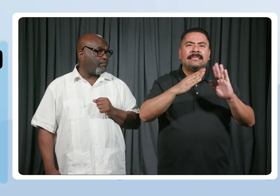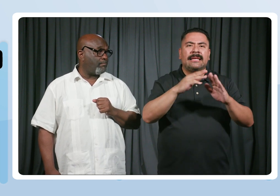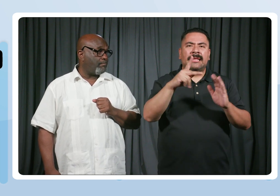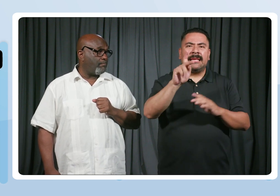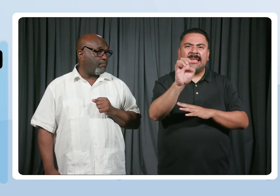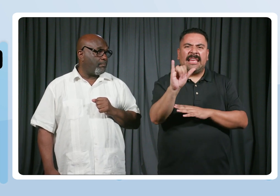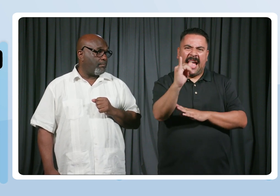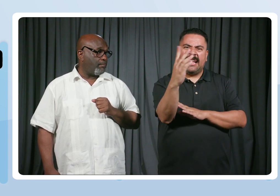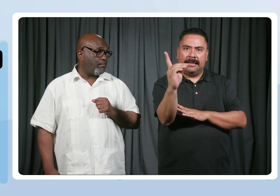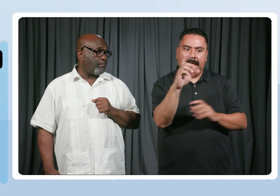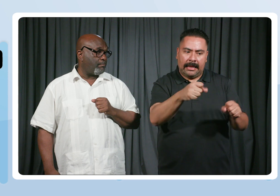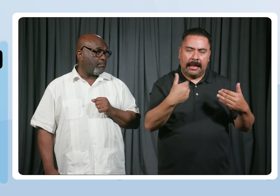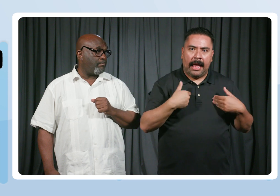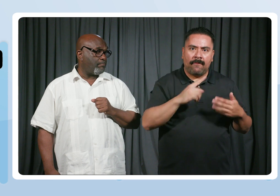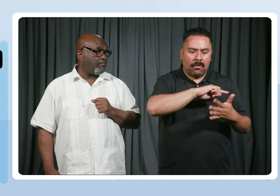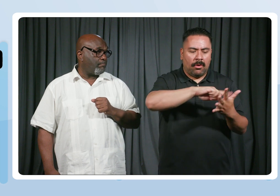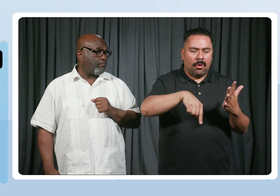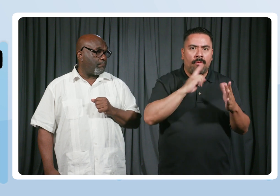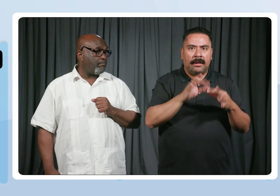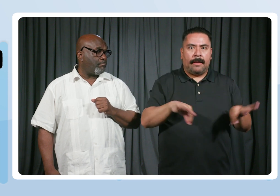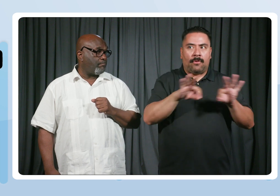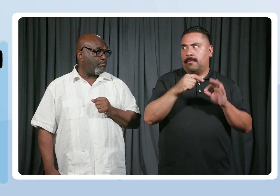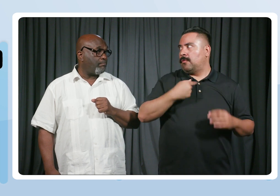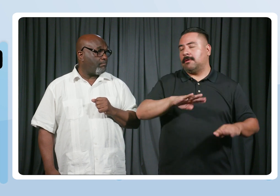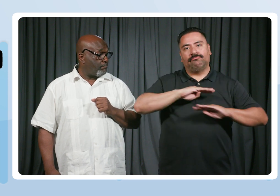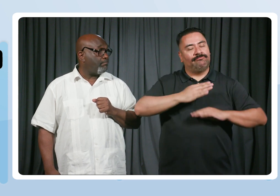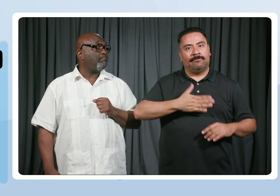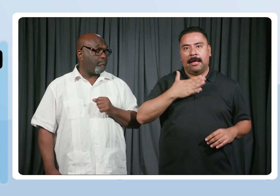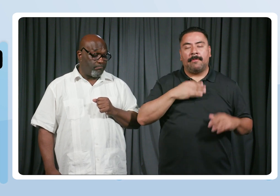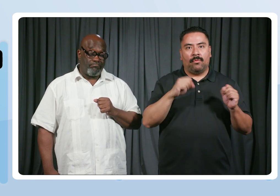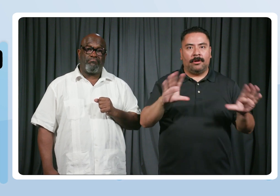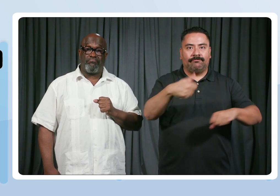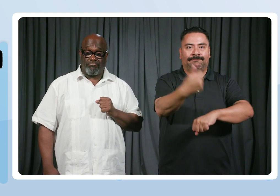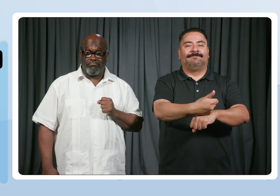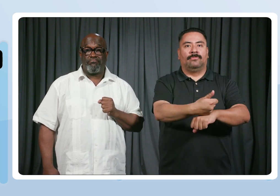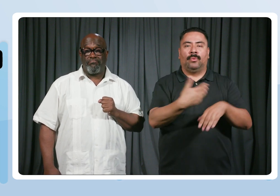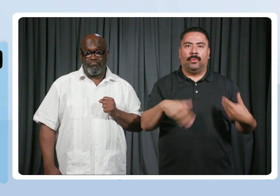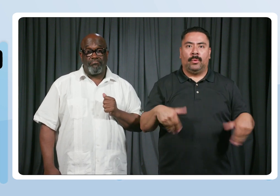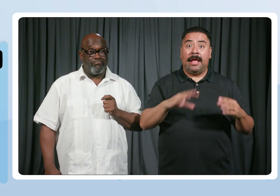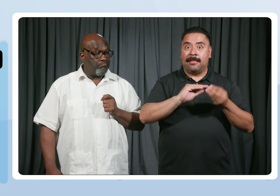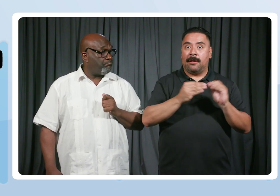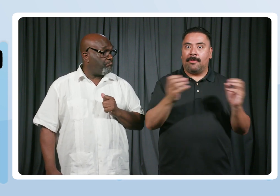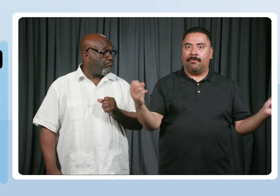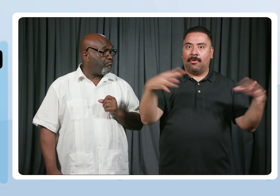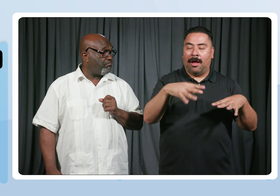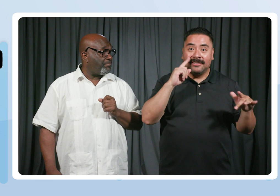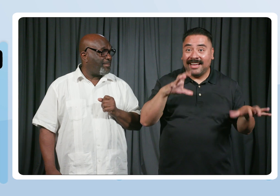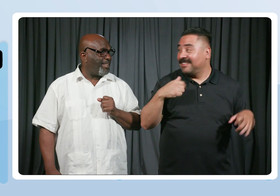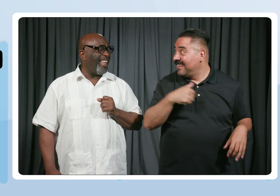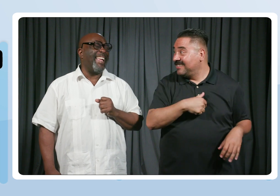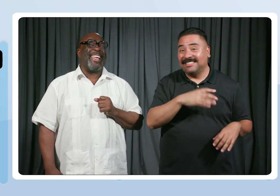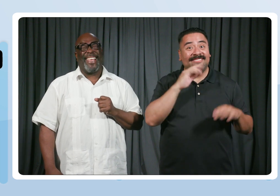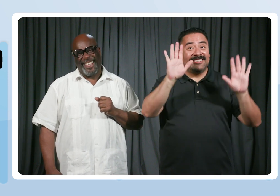ID. So all of those things I thought were really important. I was very happy that we were able to put that together. And I think the number definitely shocked us and it